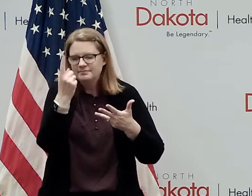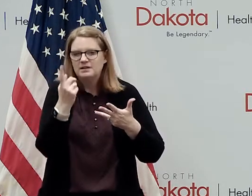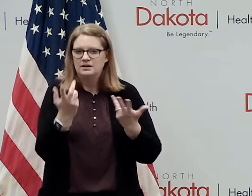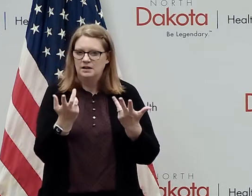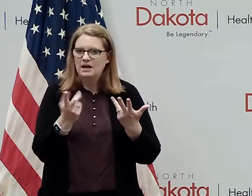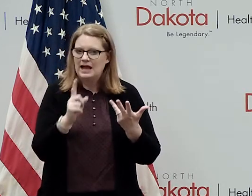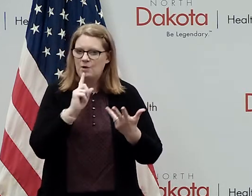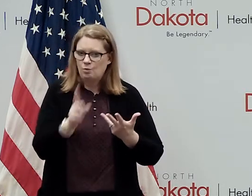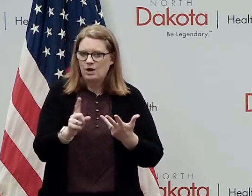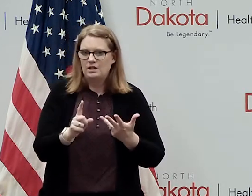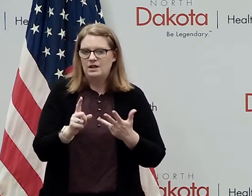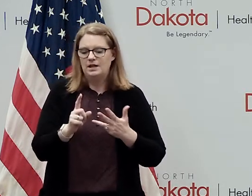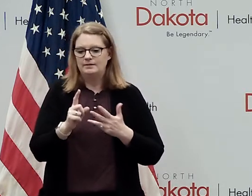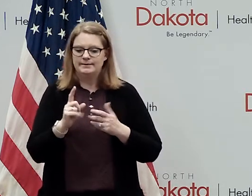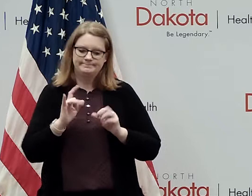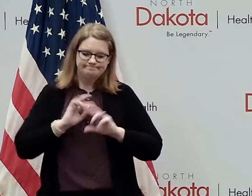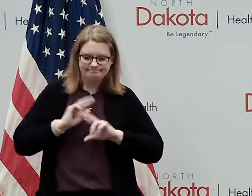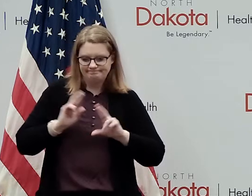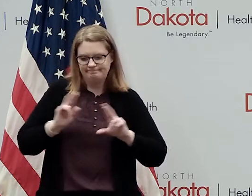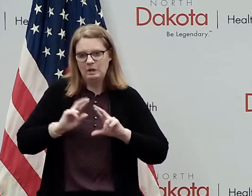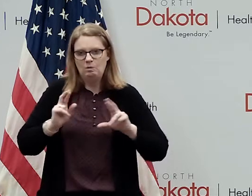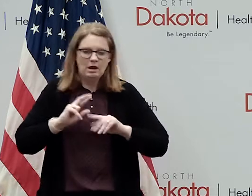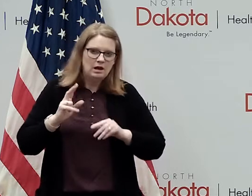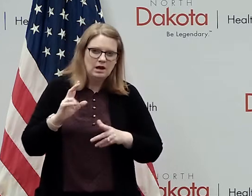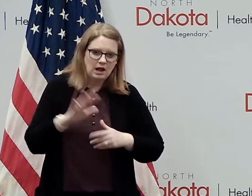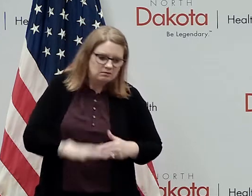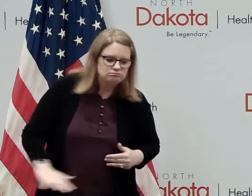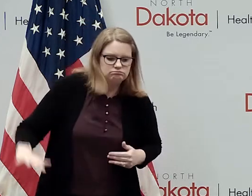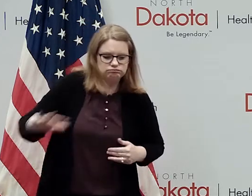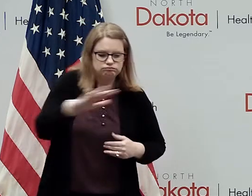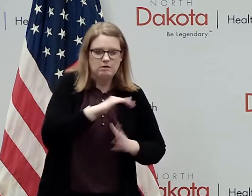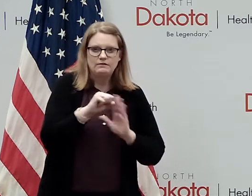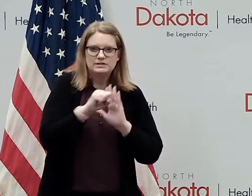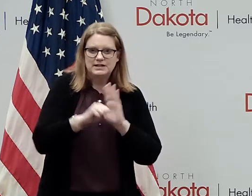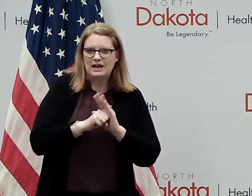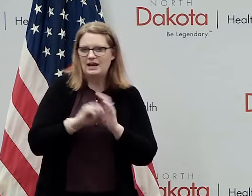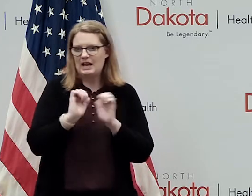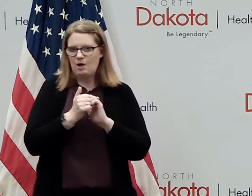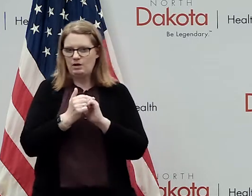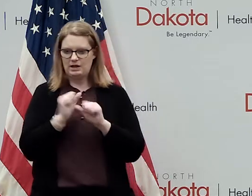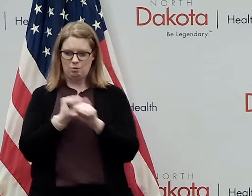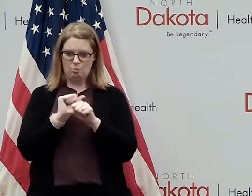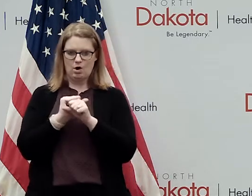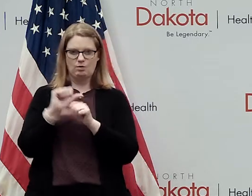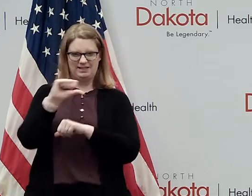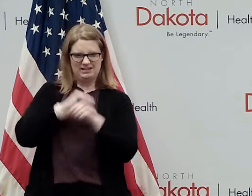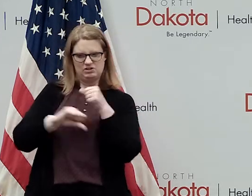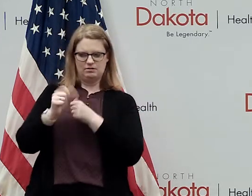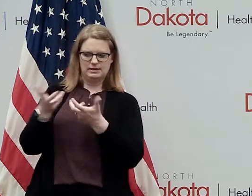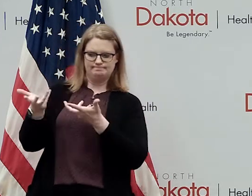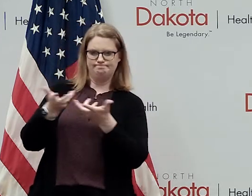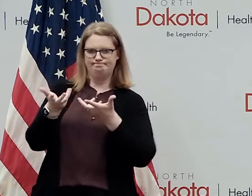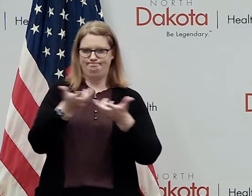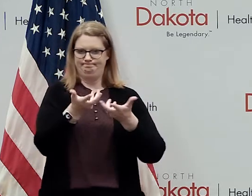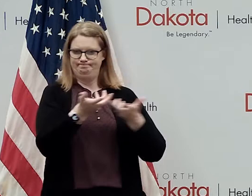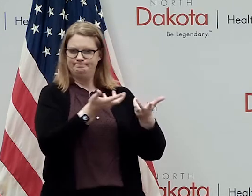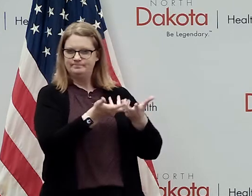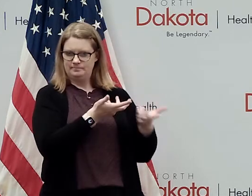relationships that we've built across the state in terms of being able to work with each other. And we also have got, again,